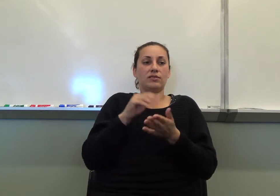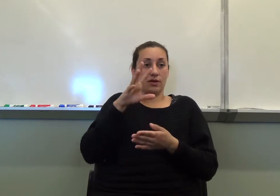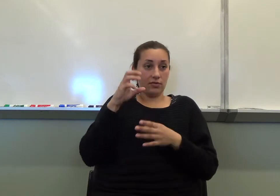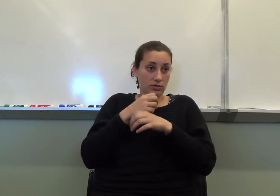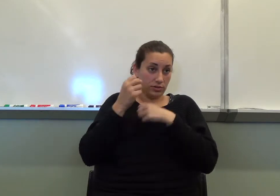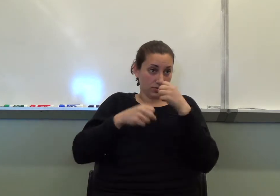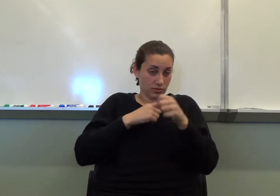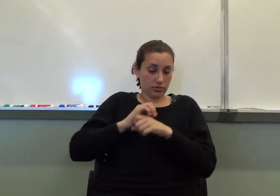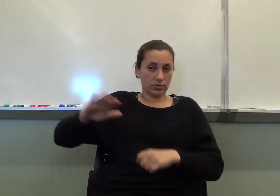called